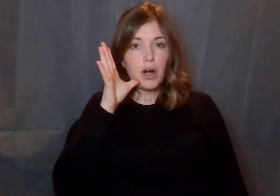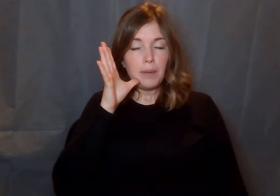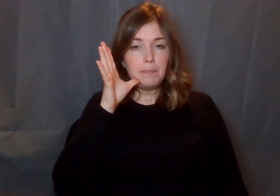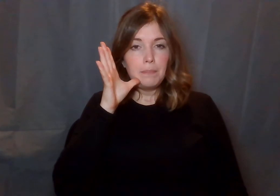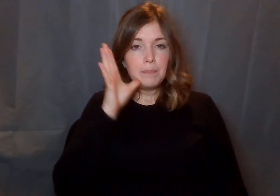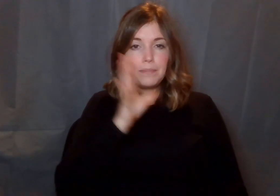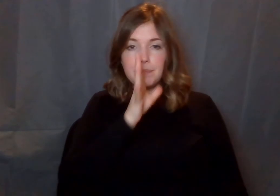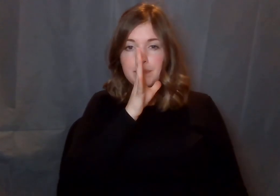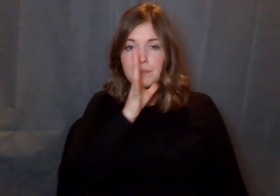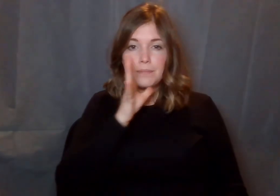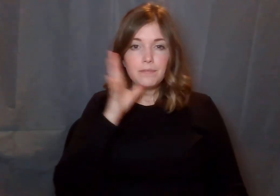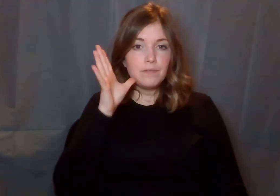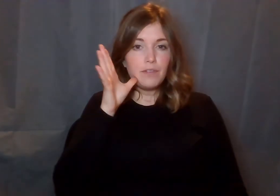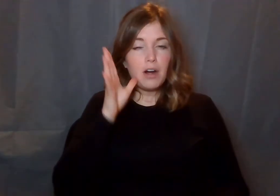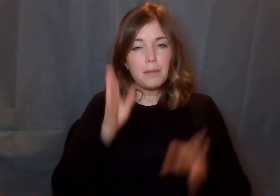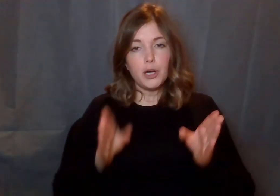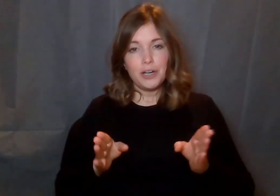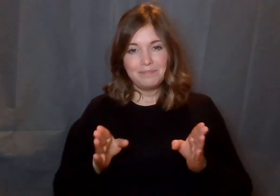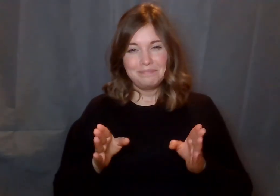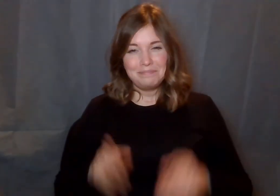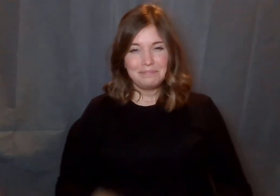Farm. Farmer.